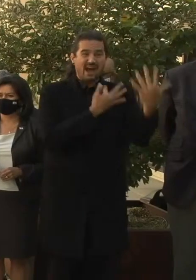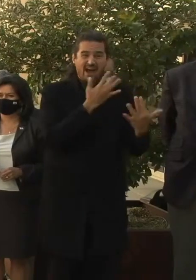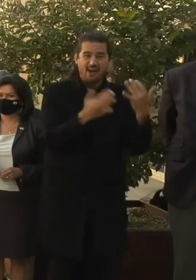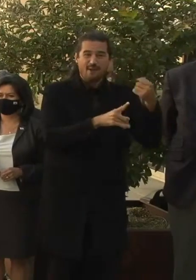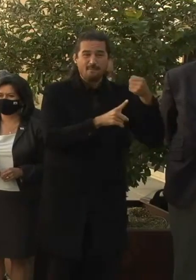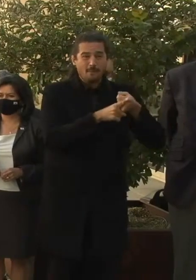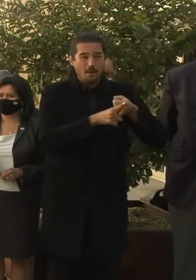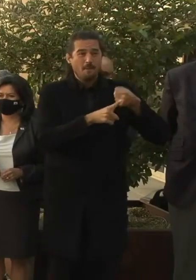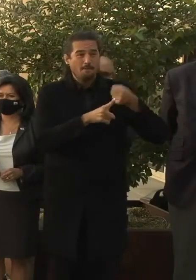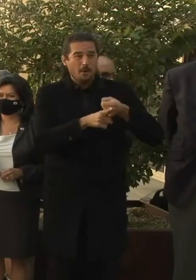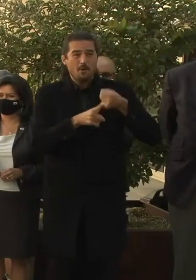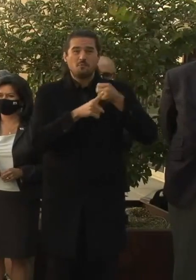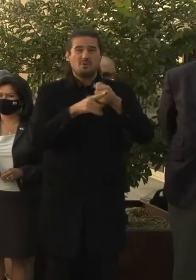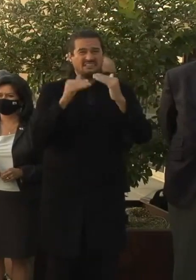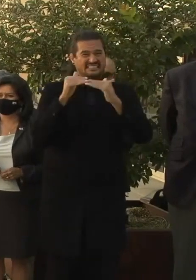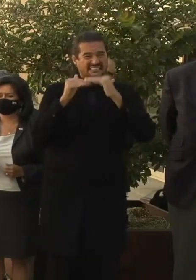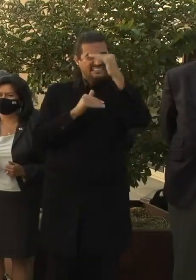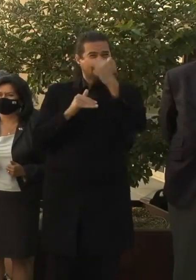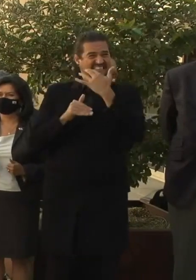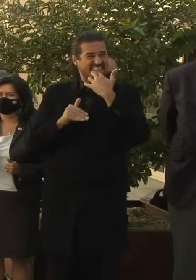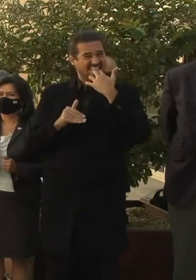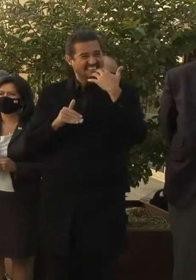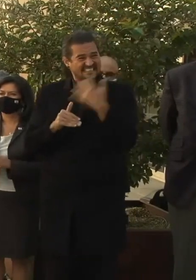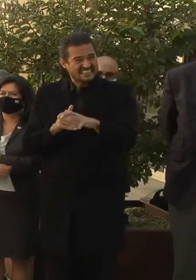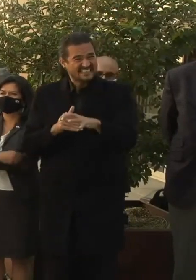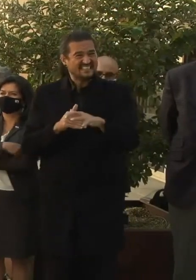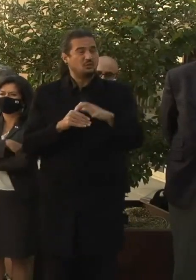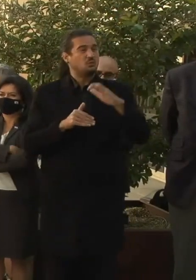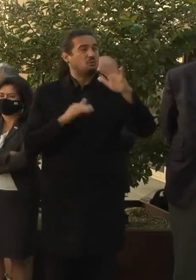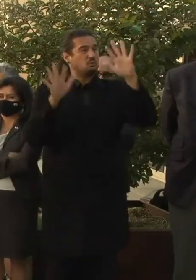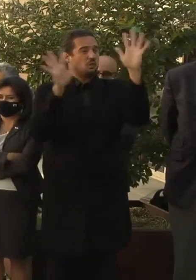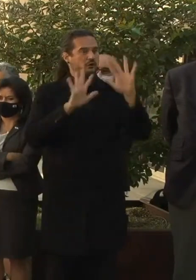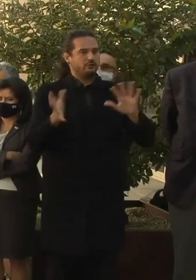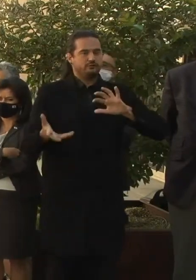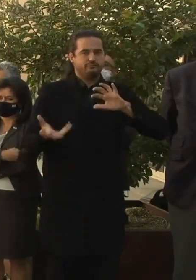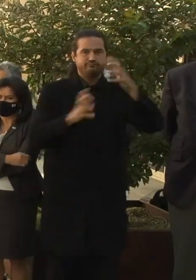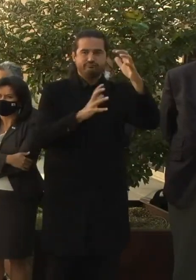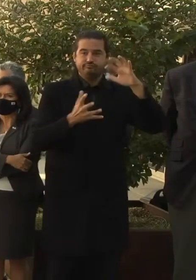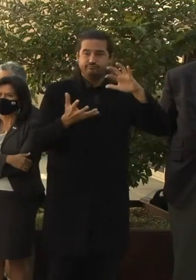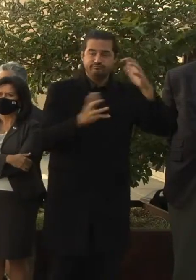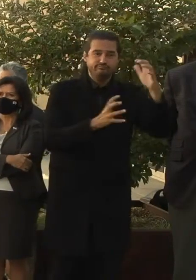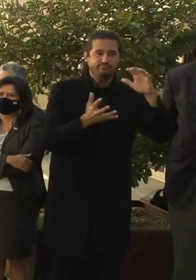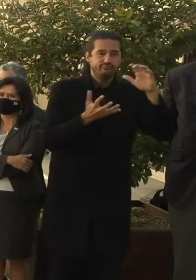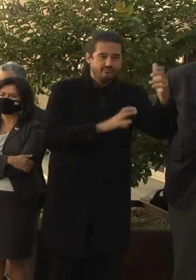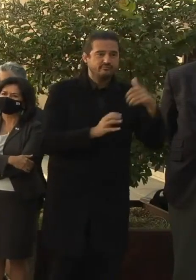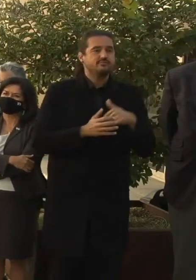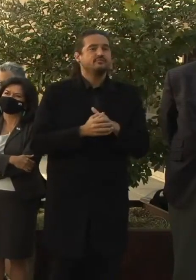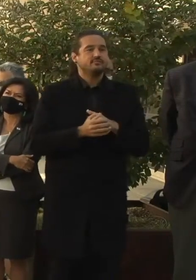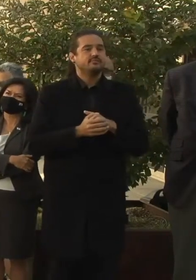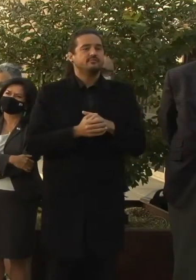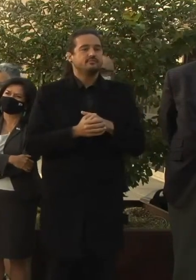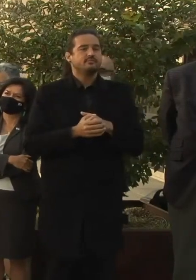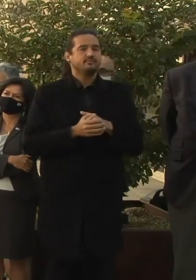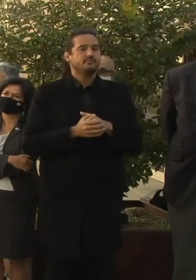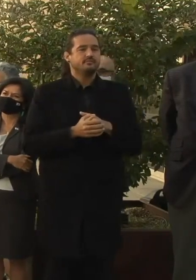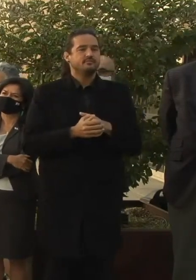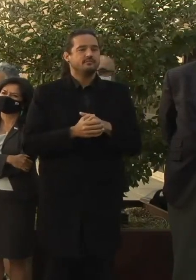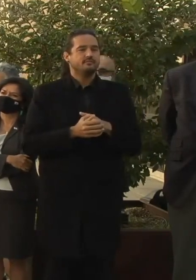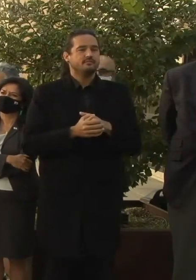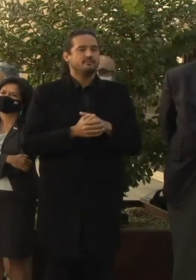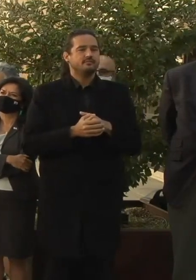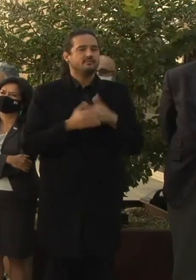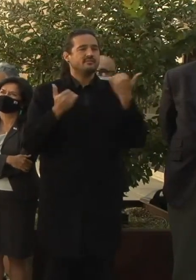of the huge contribution to the emissions that cause the climate crisis in California is